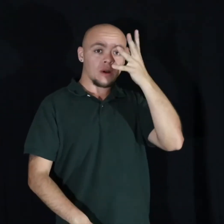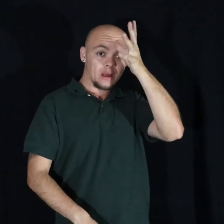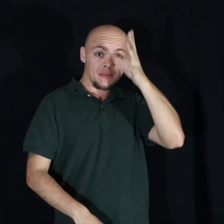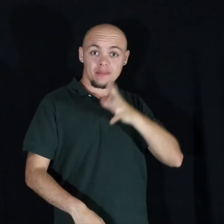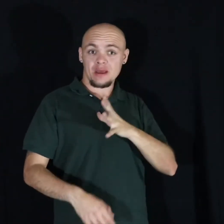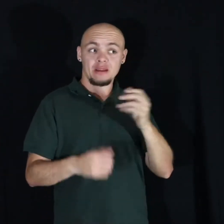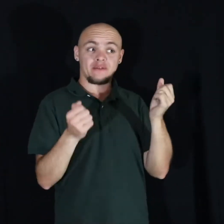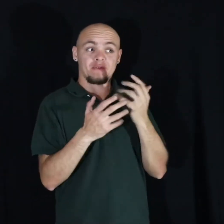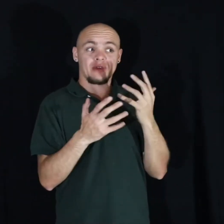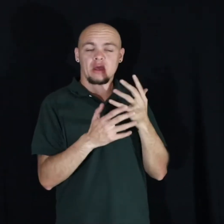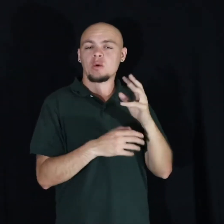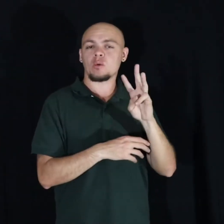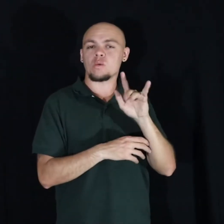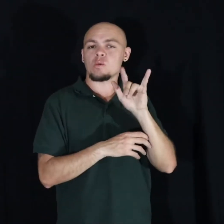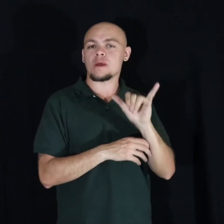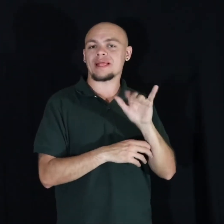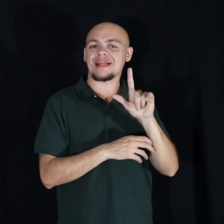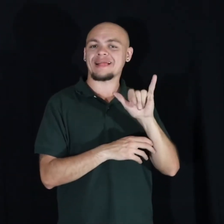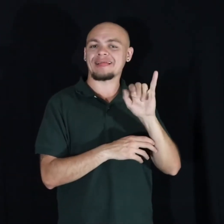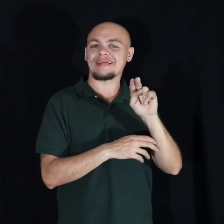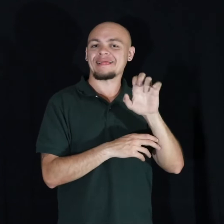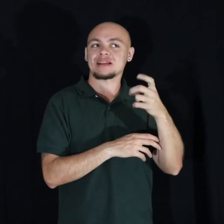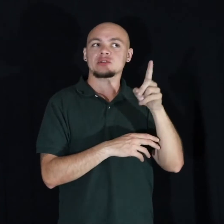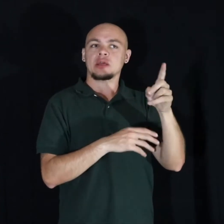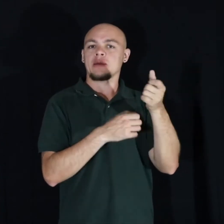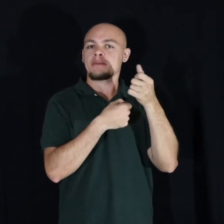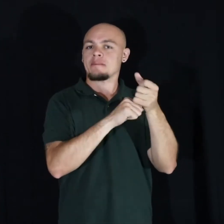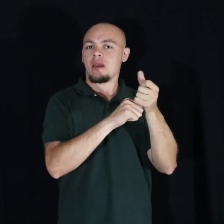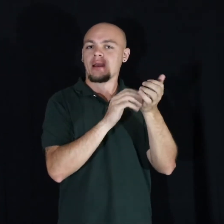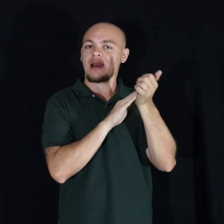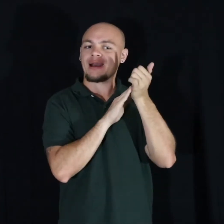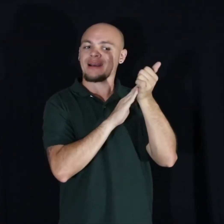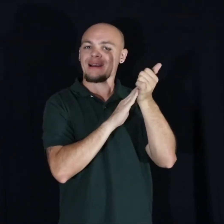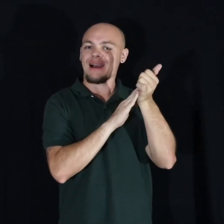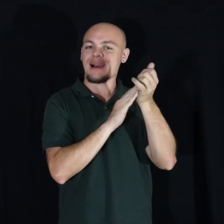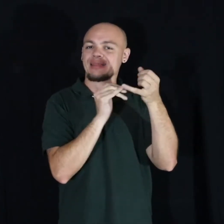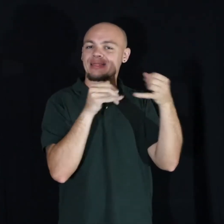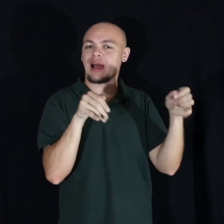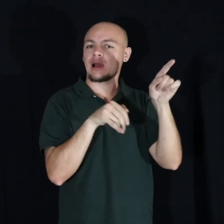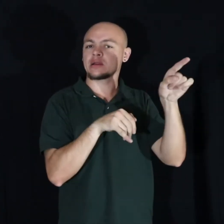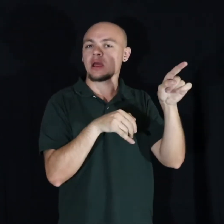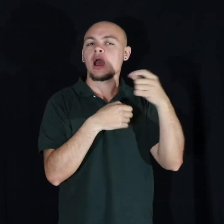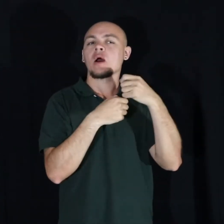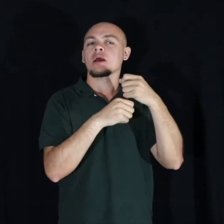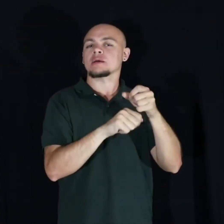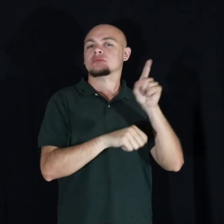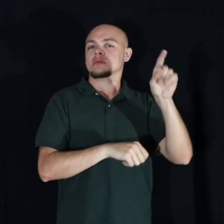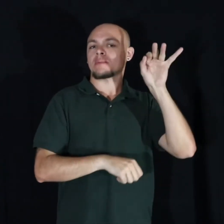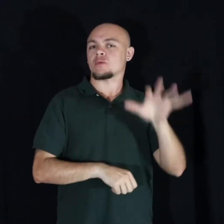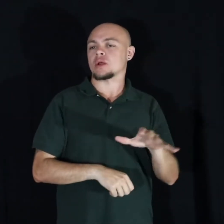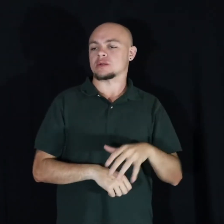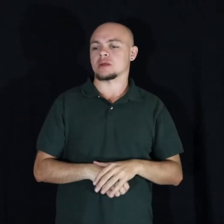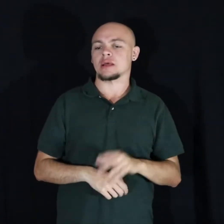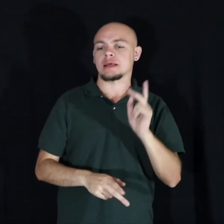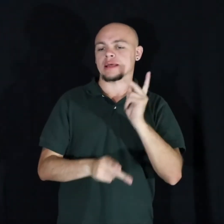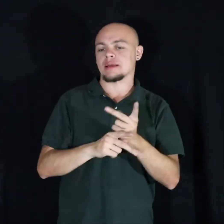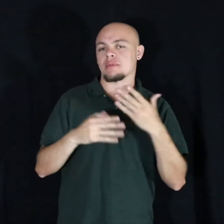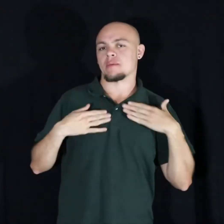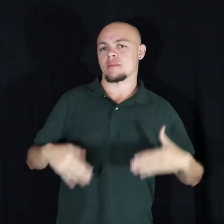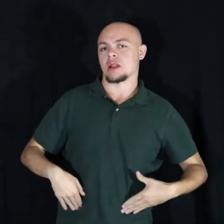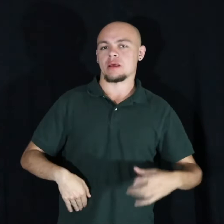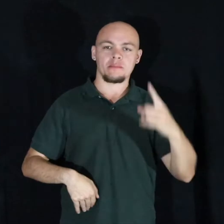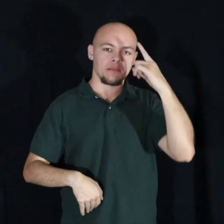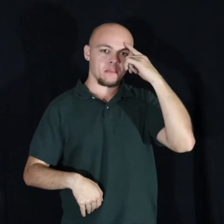Lynch, established a guideline that became very potent to the mind. He preached, keep the body, take the